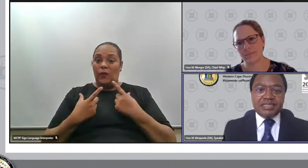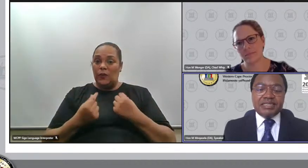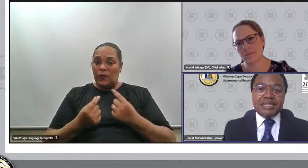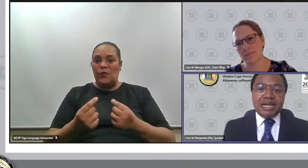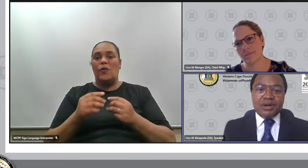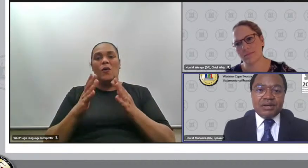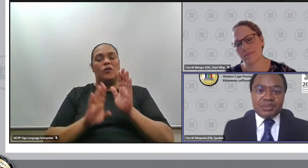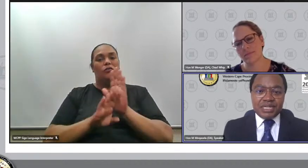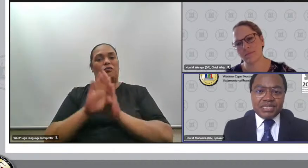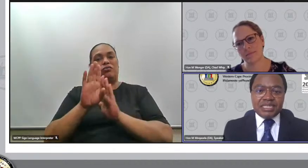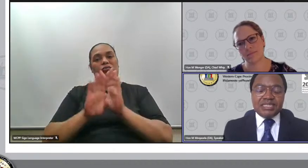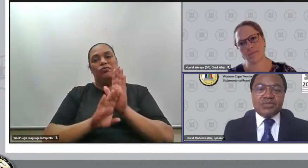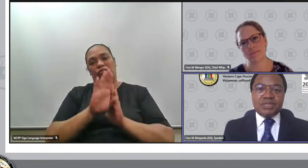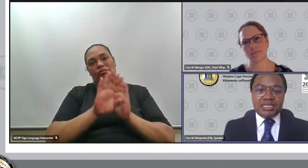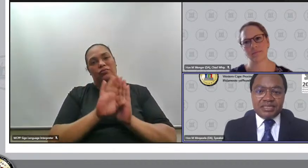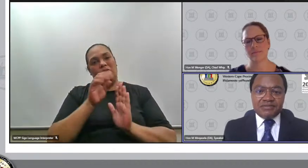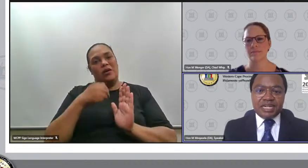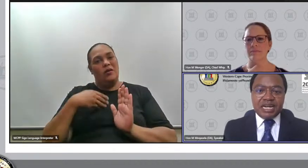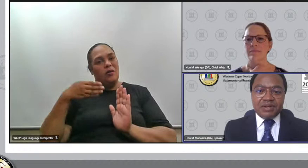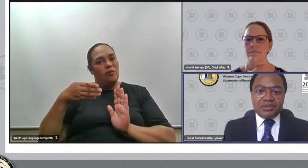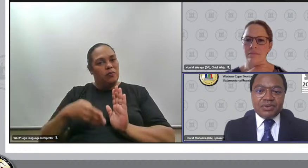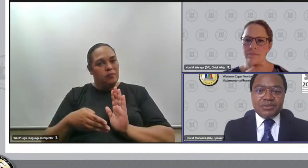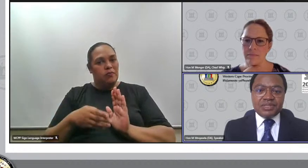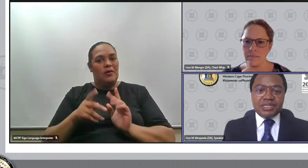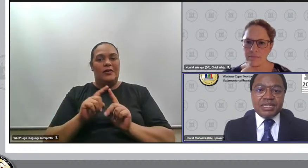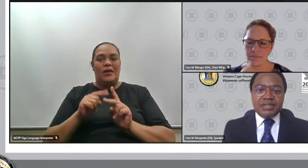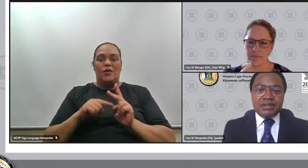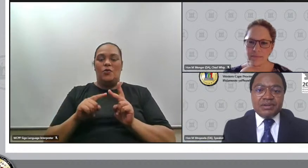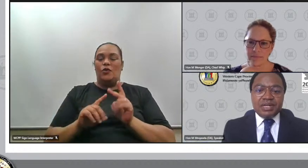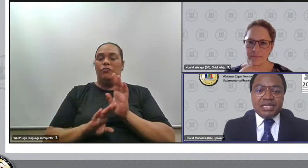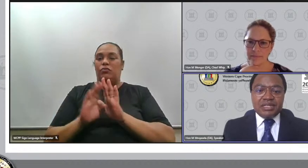intensify our presence, we intensify